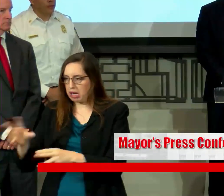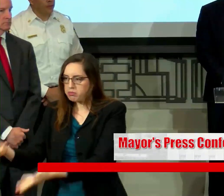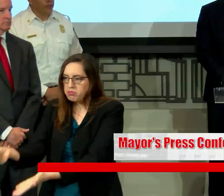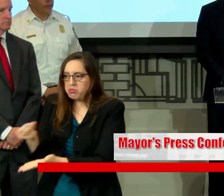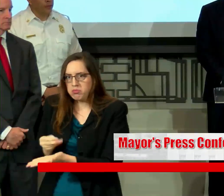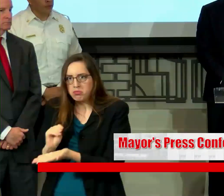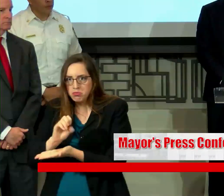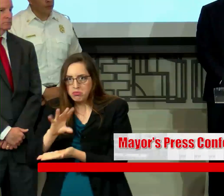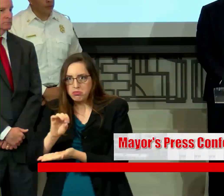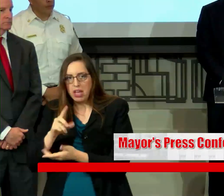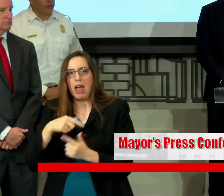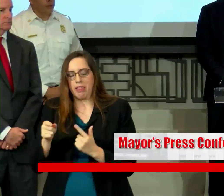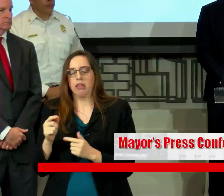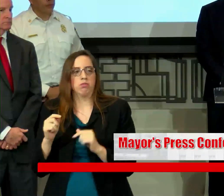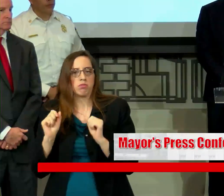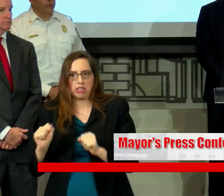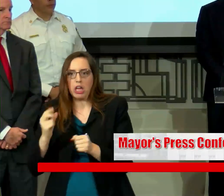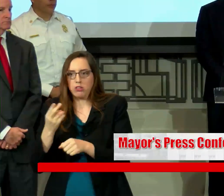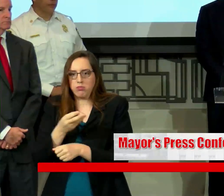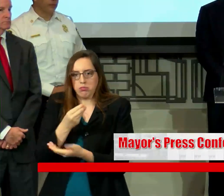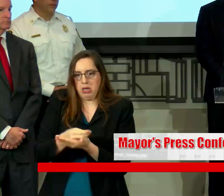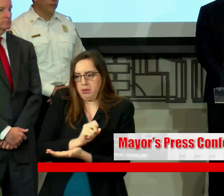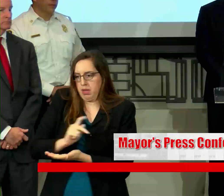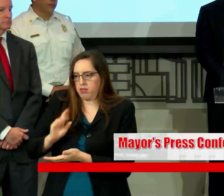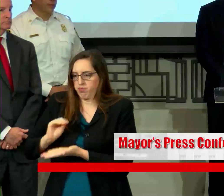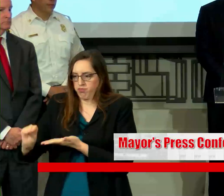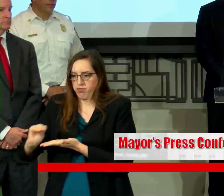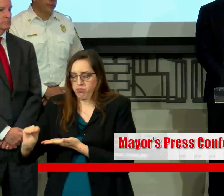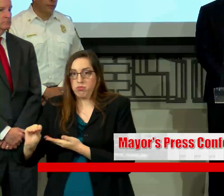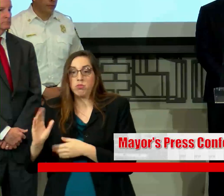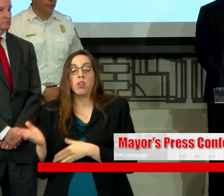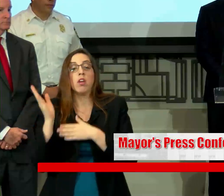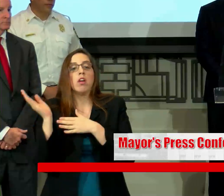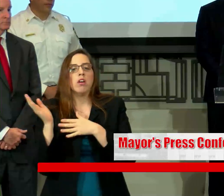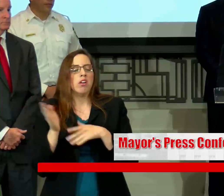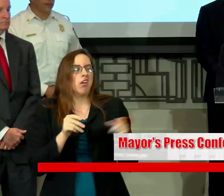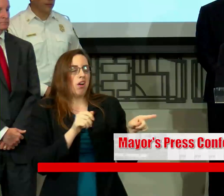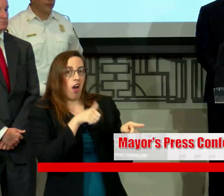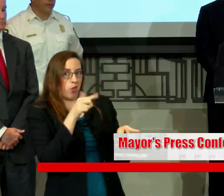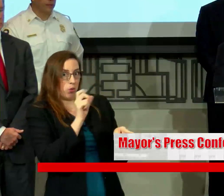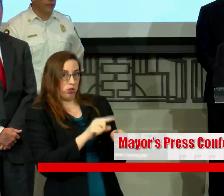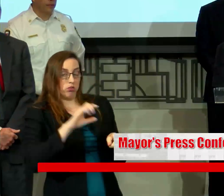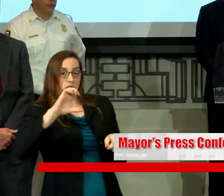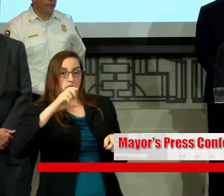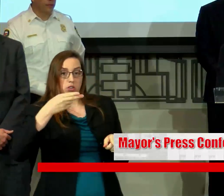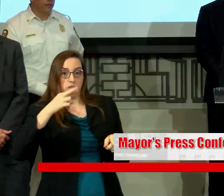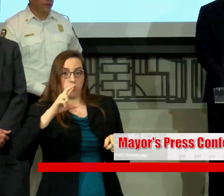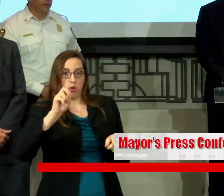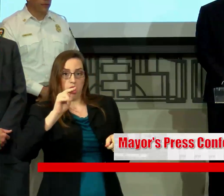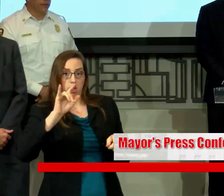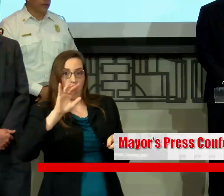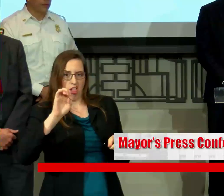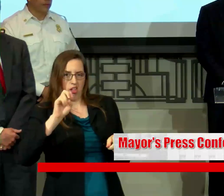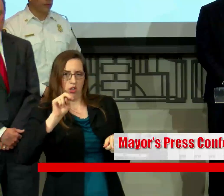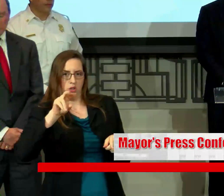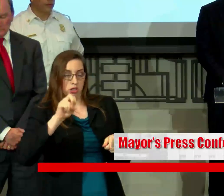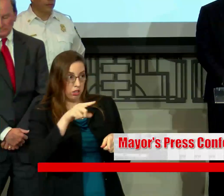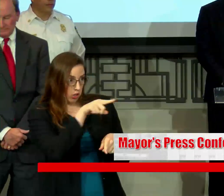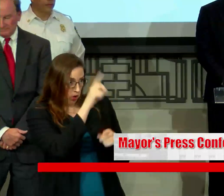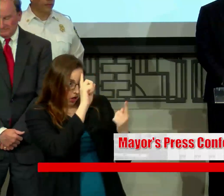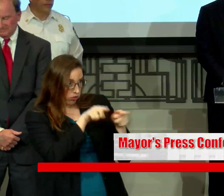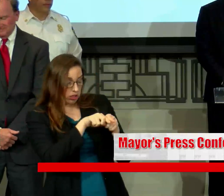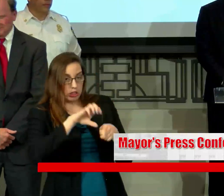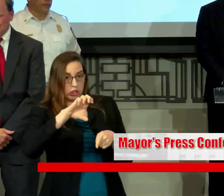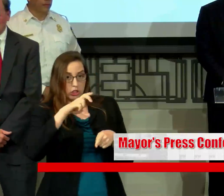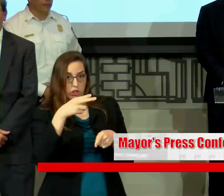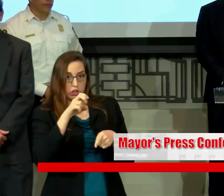reimbursable from FEMA. The Chronicle wants to know if, do you agree with Chief Acevedo on